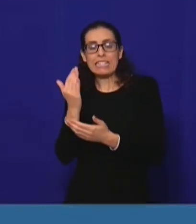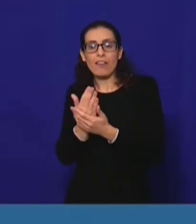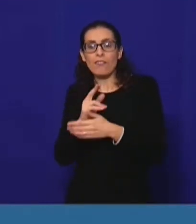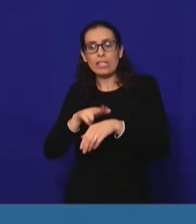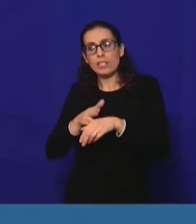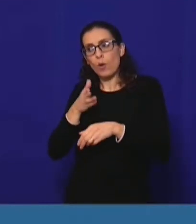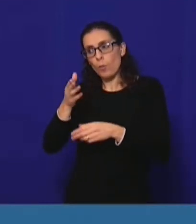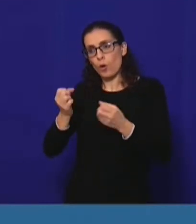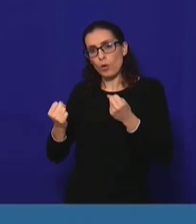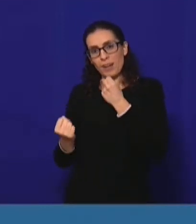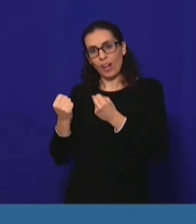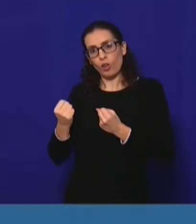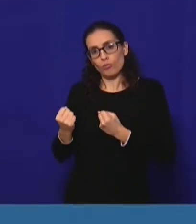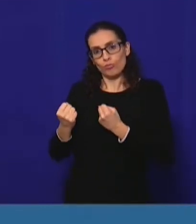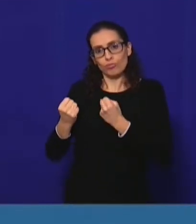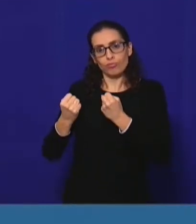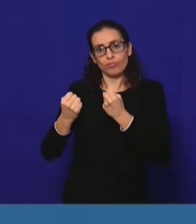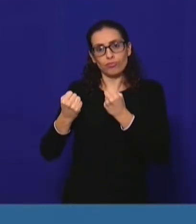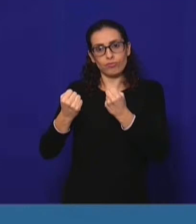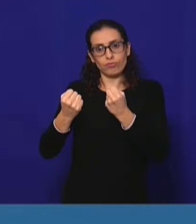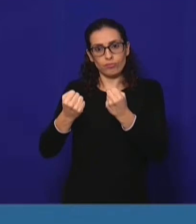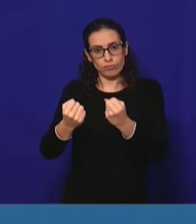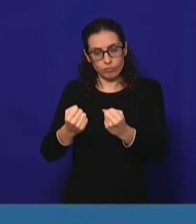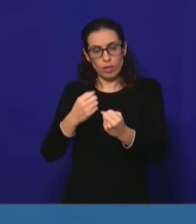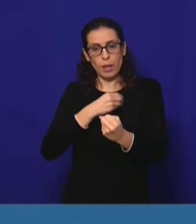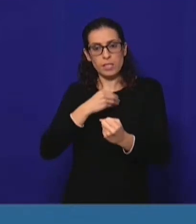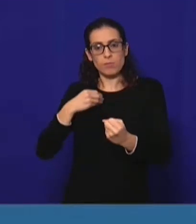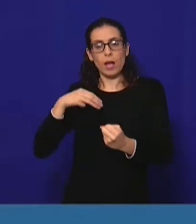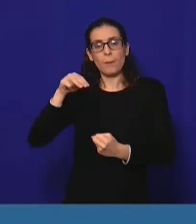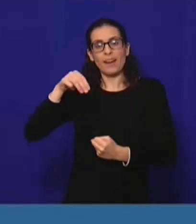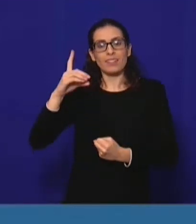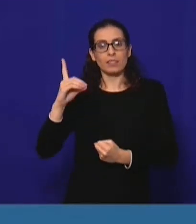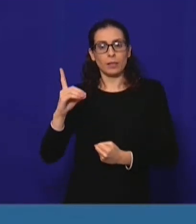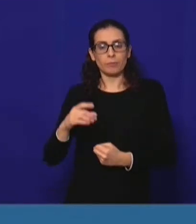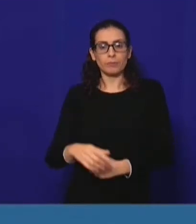f'dawn id-drive-thru li għandna propju Mater Dei.